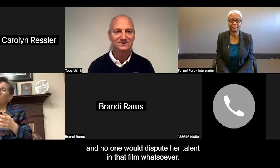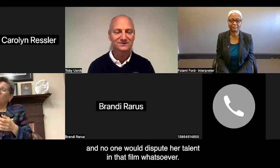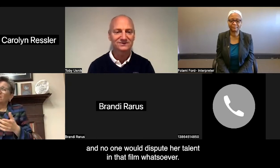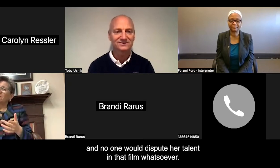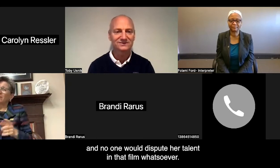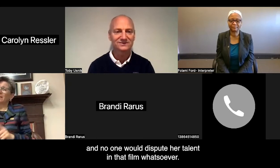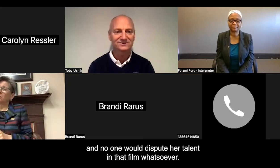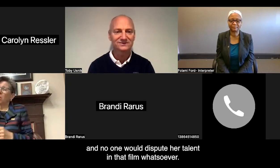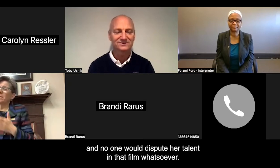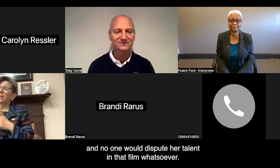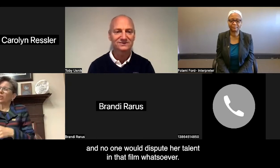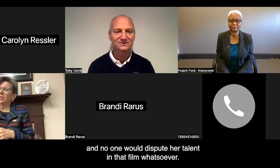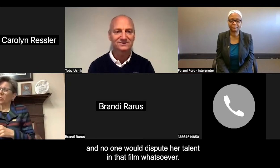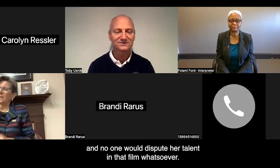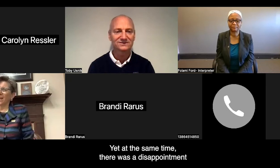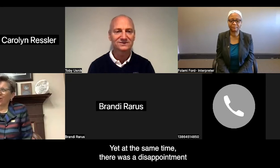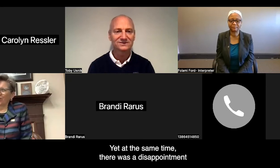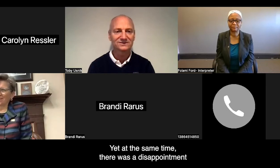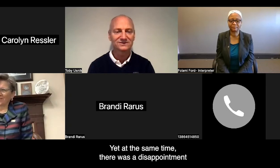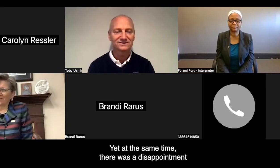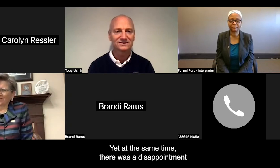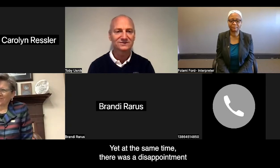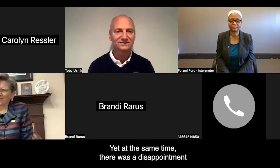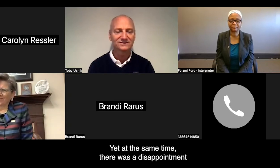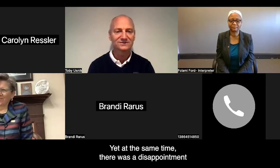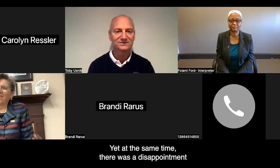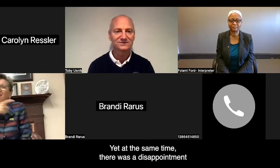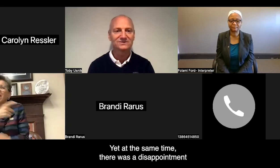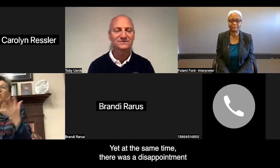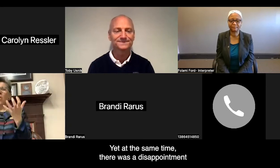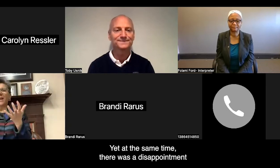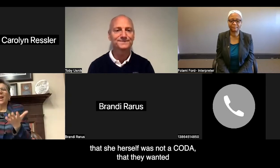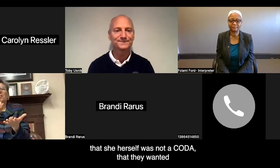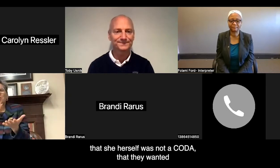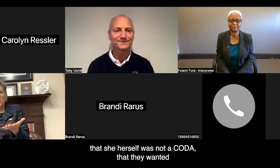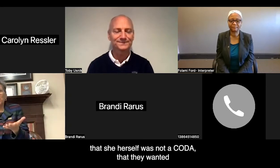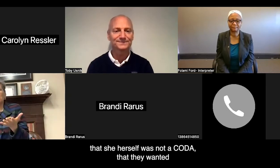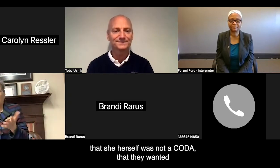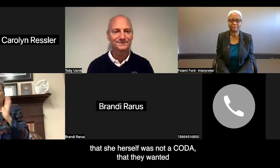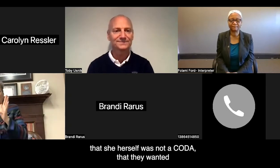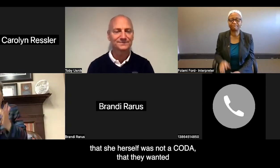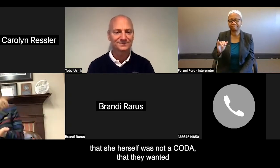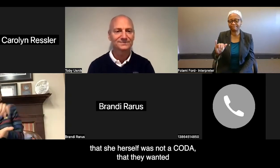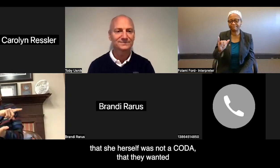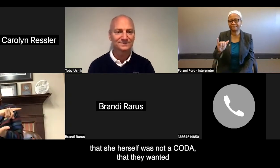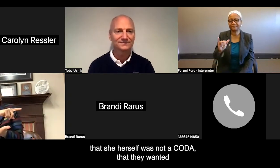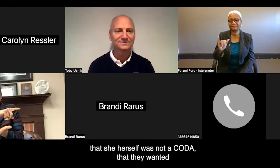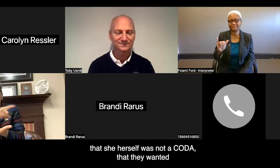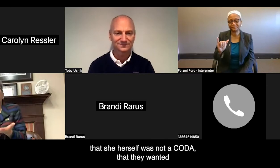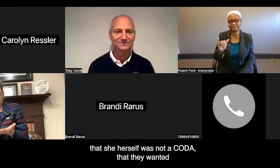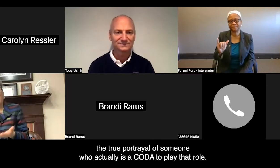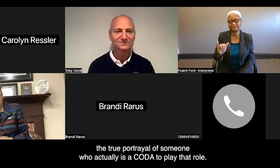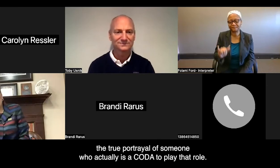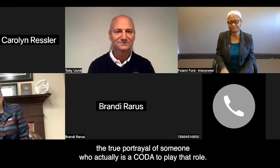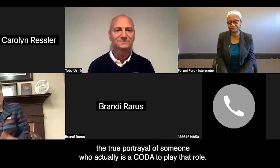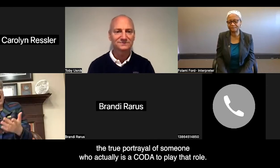whatsoever. Yet at the same time, there was a disappointment that she herself was not a CODA, that they wanted the true portrayal of